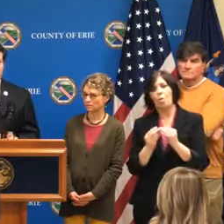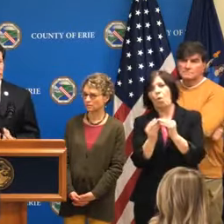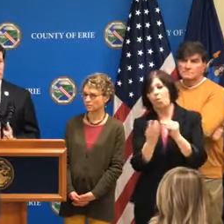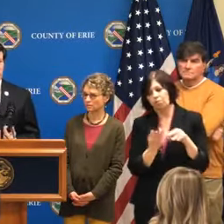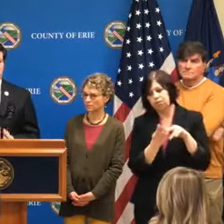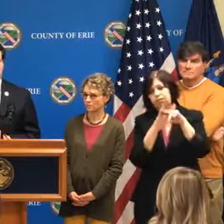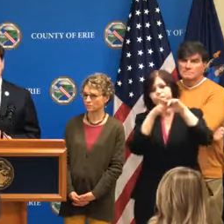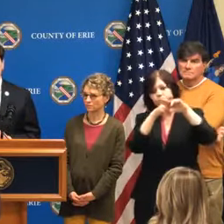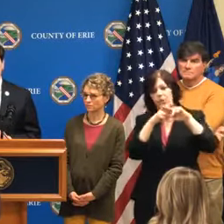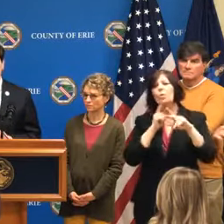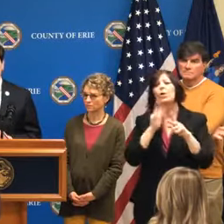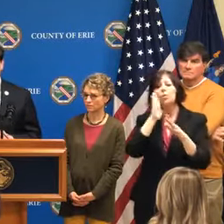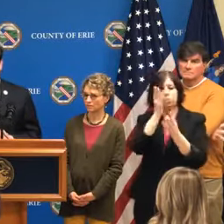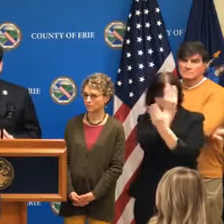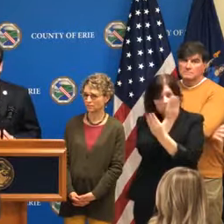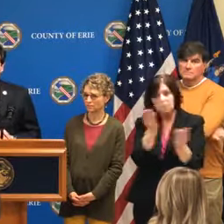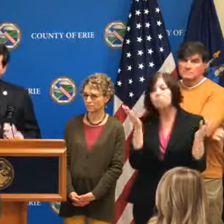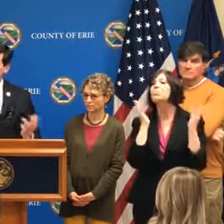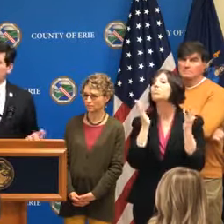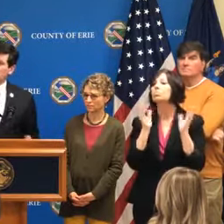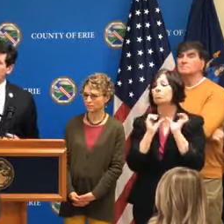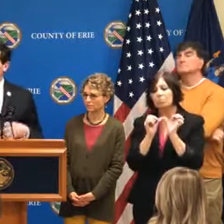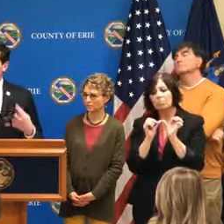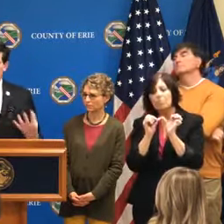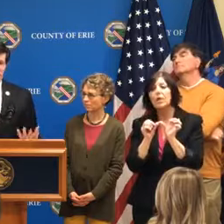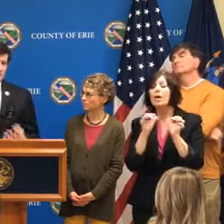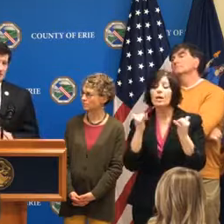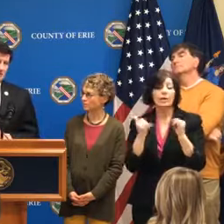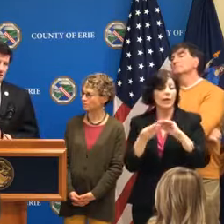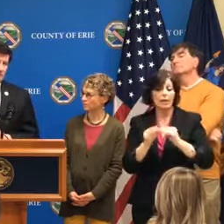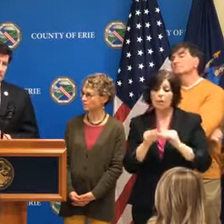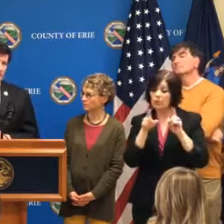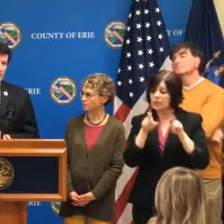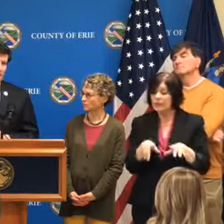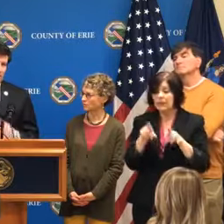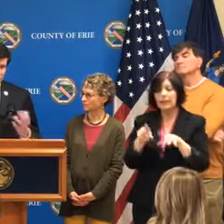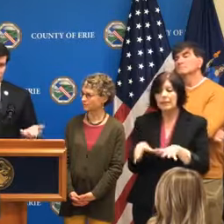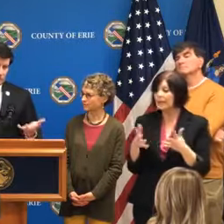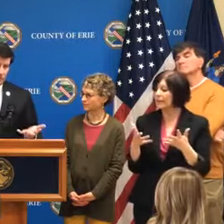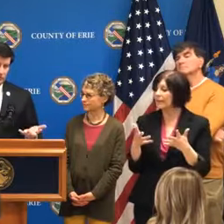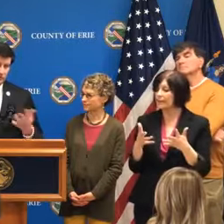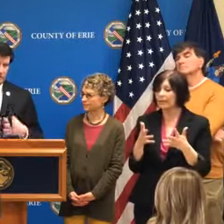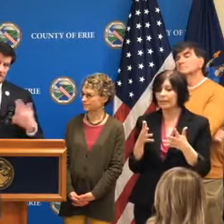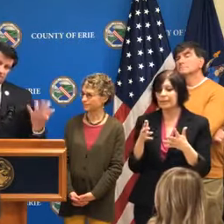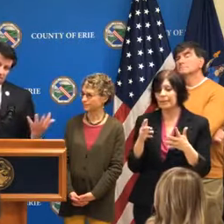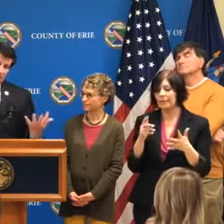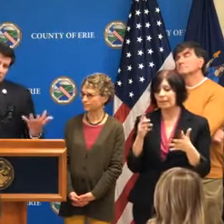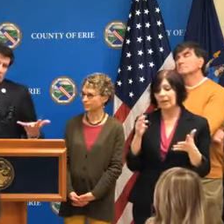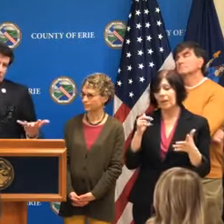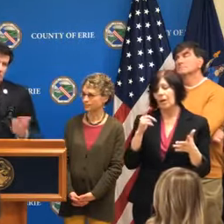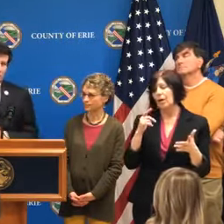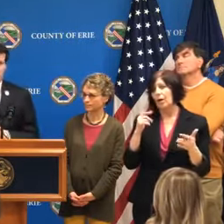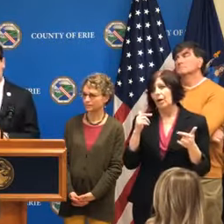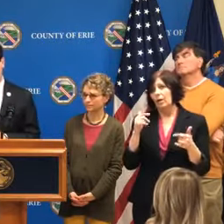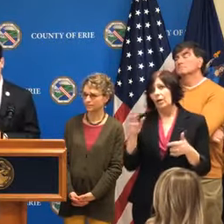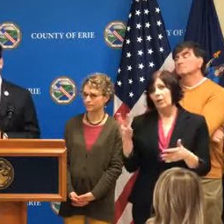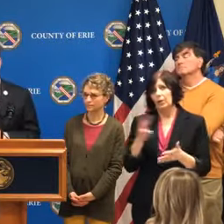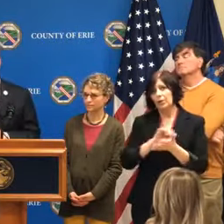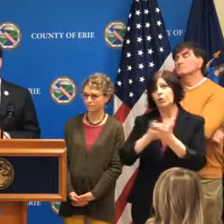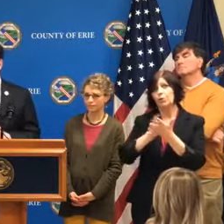keep everyone apprised. At this point, the numbers of tests are that total number, but that's basically Western New